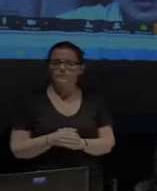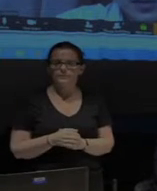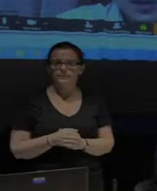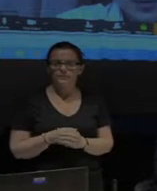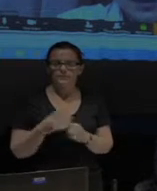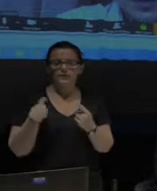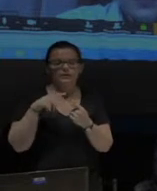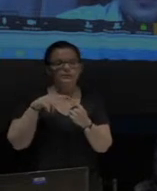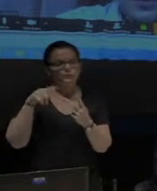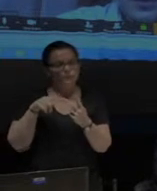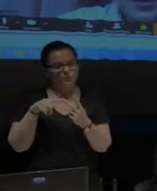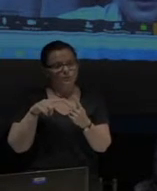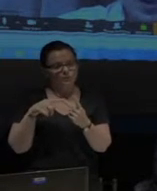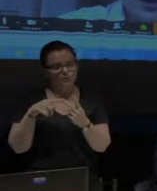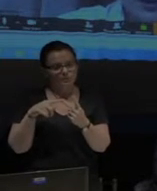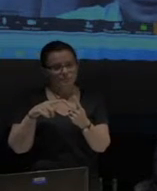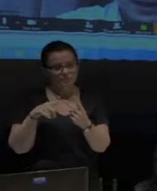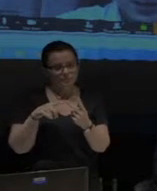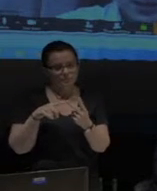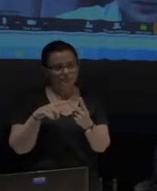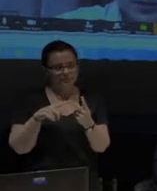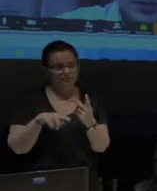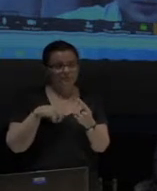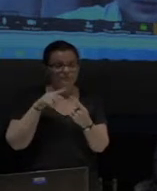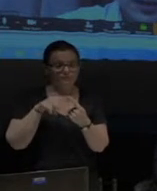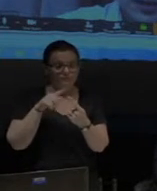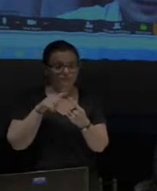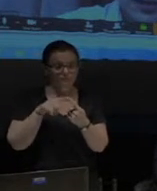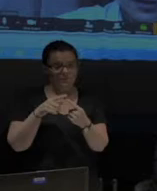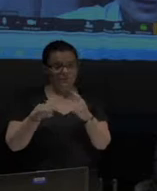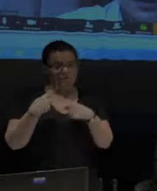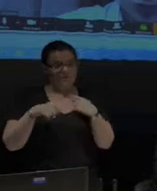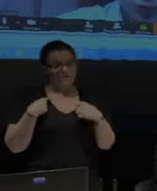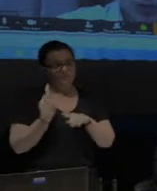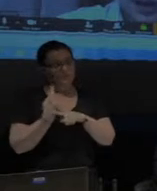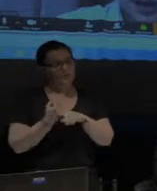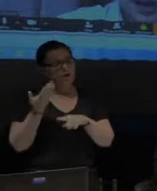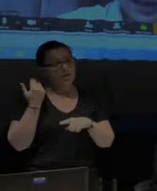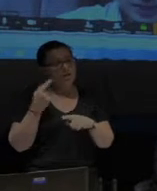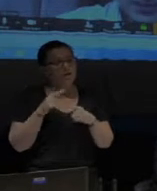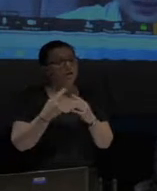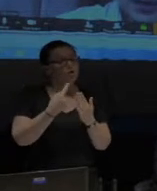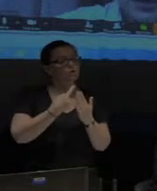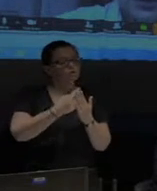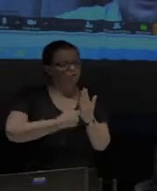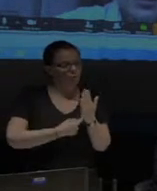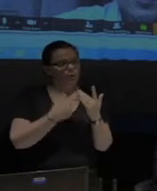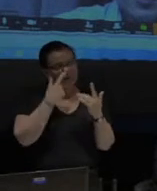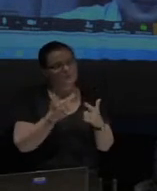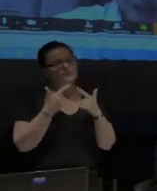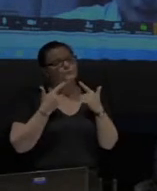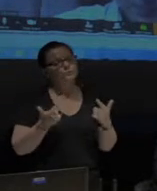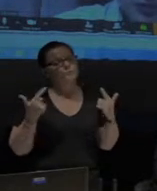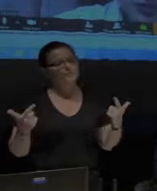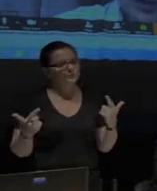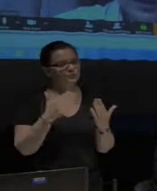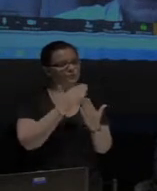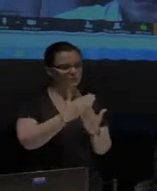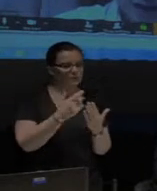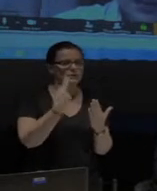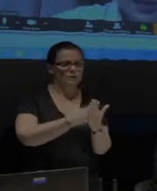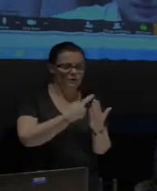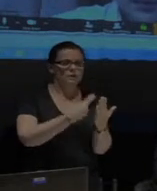angles that I want to take from here. One that links back to the point I made earlier: rules can be overbearing, but